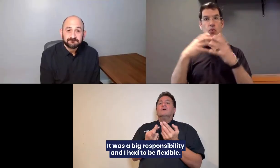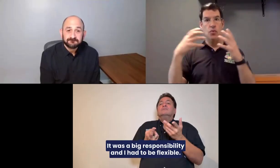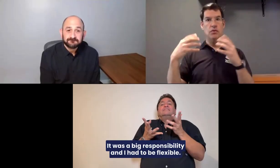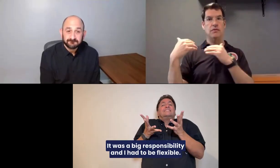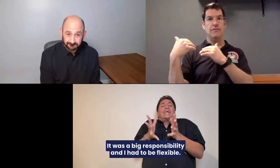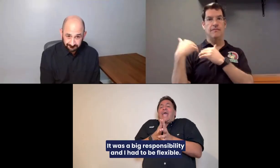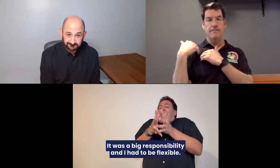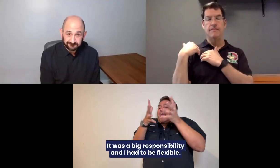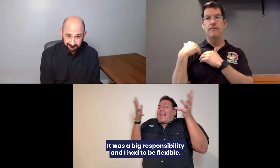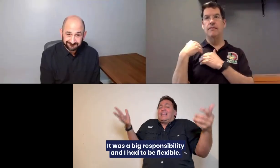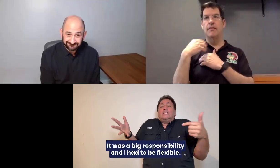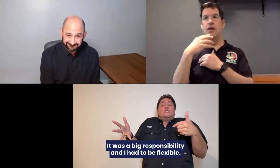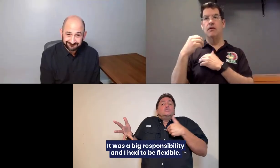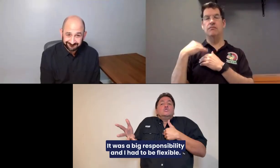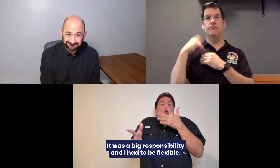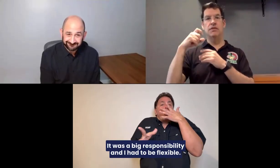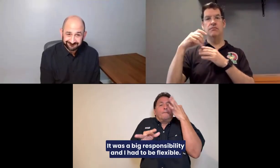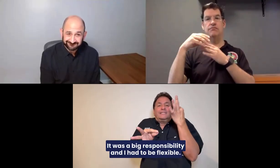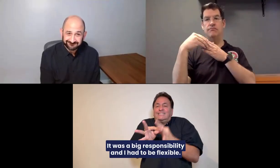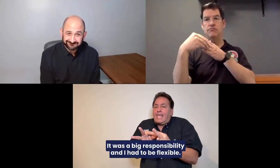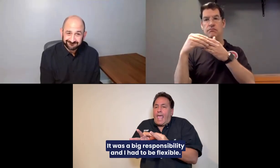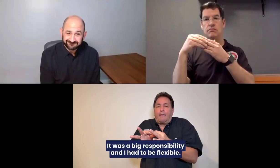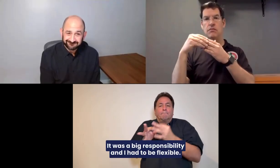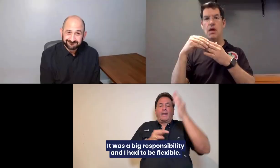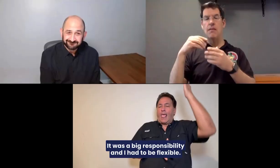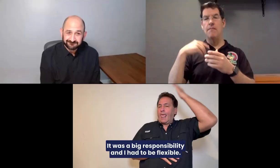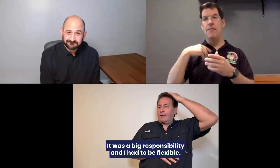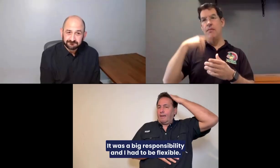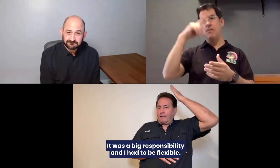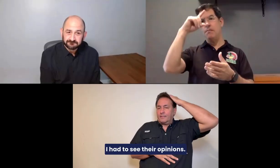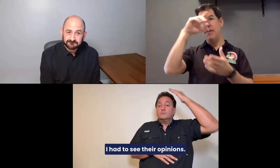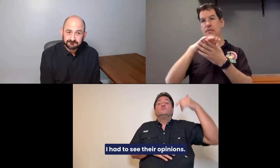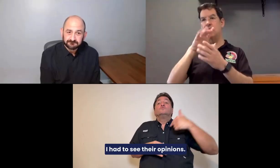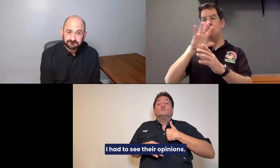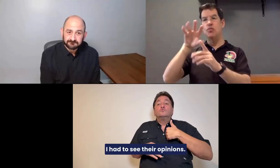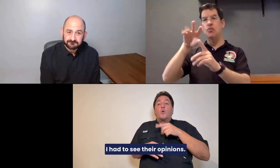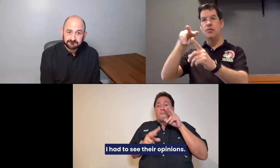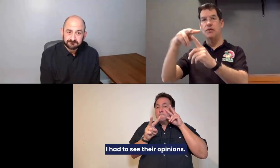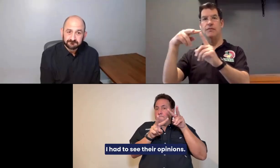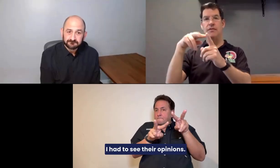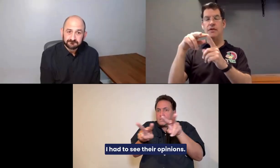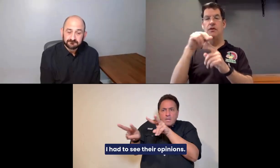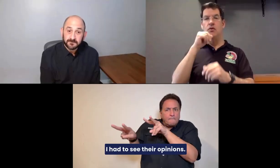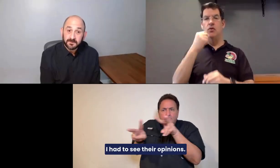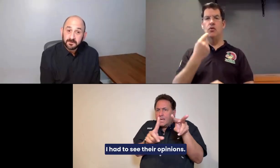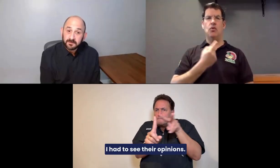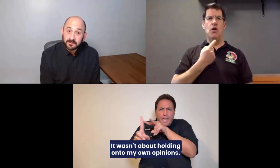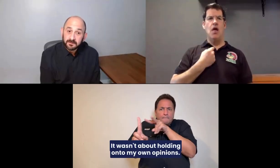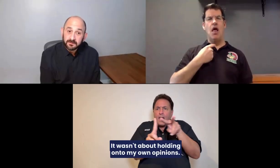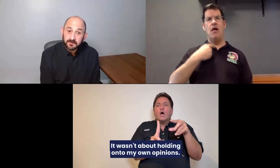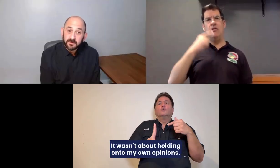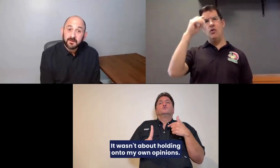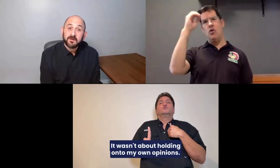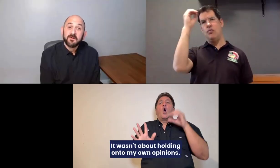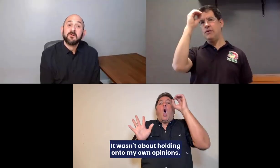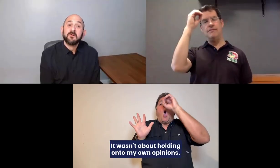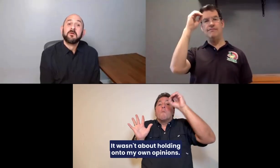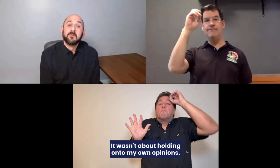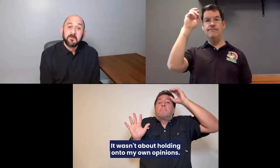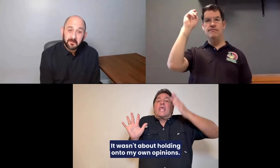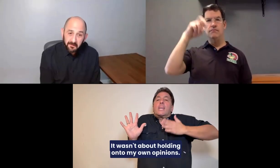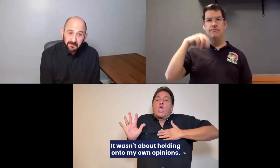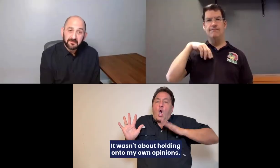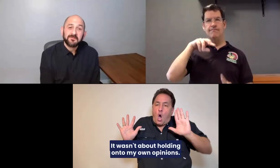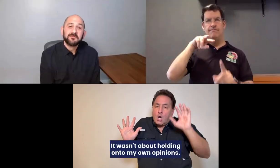It was a big responsibility, and I had to be flexible. I had to see their opinions. It wasn't about holding on to